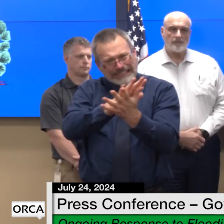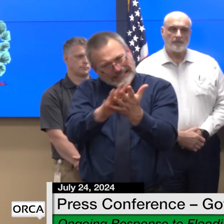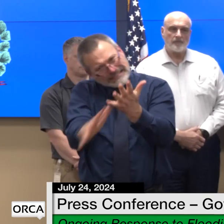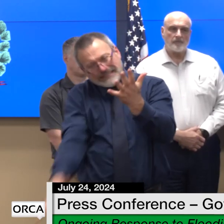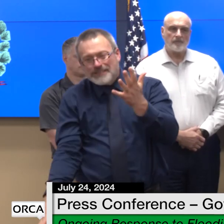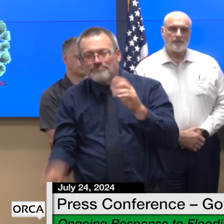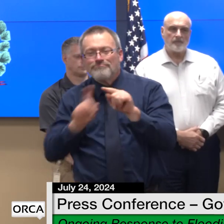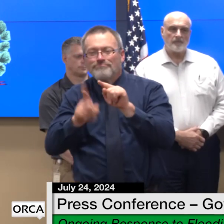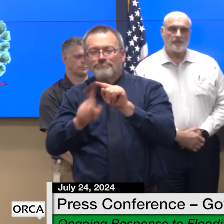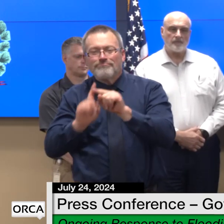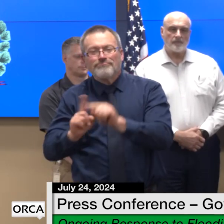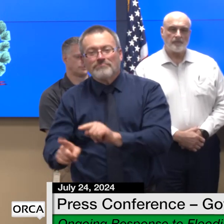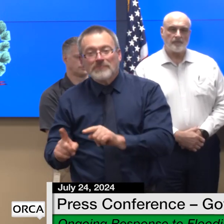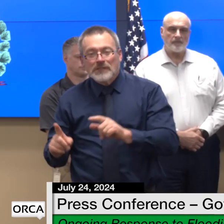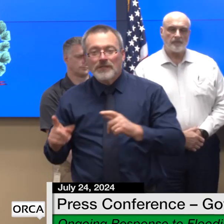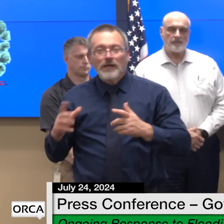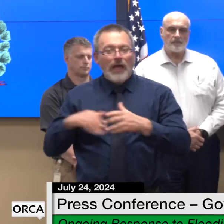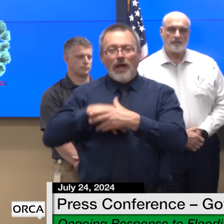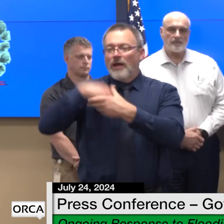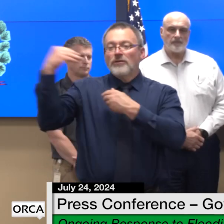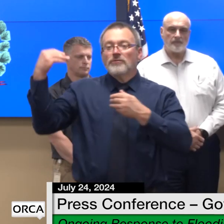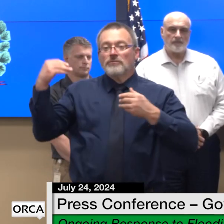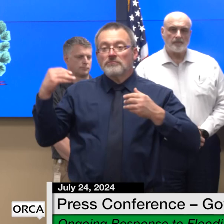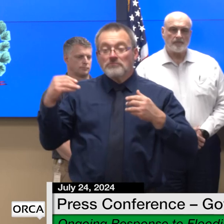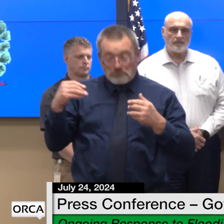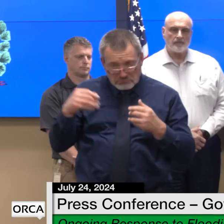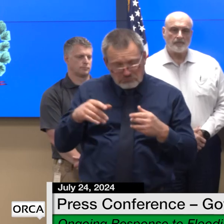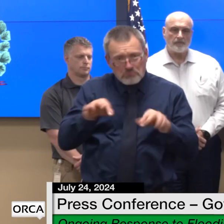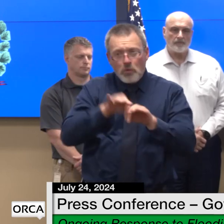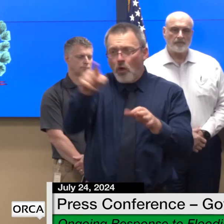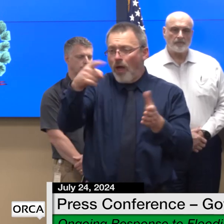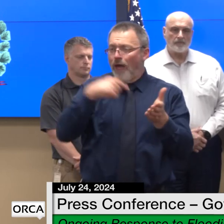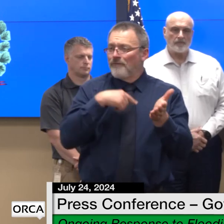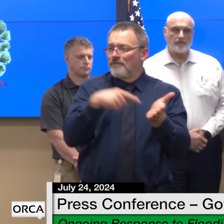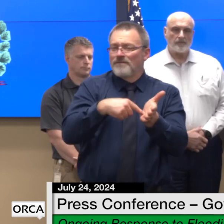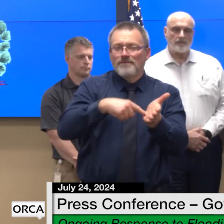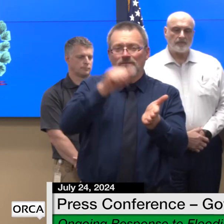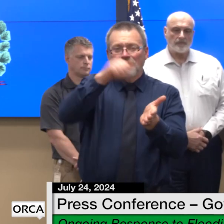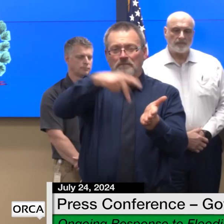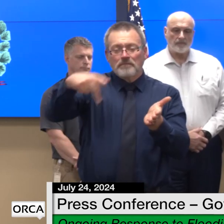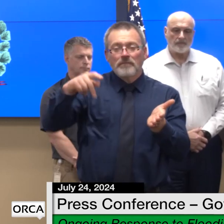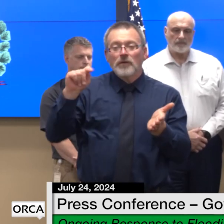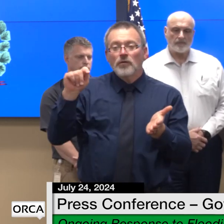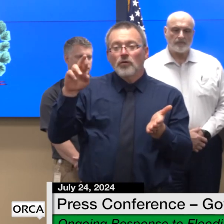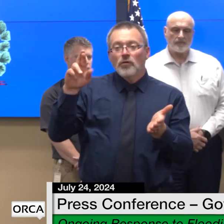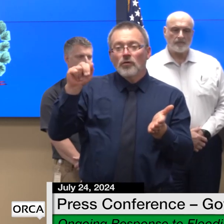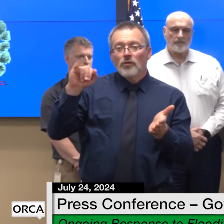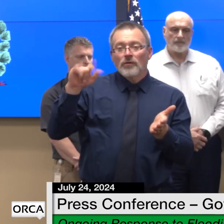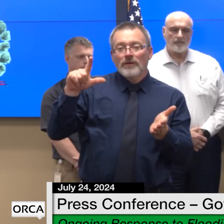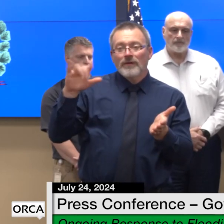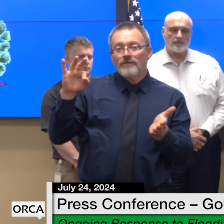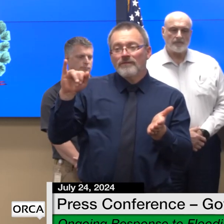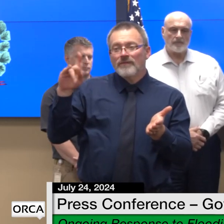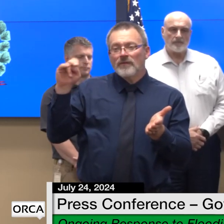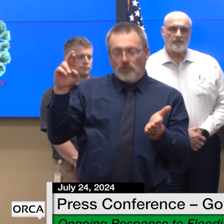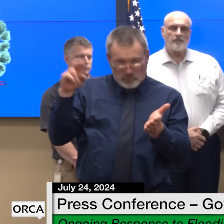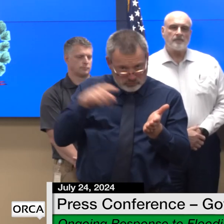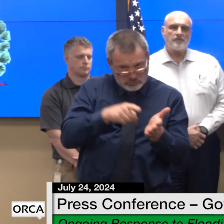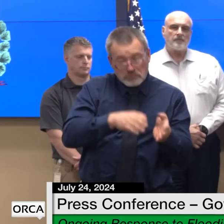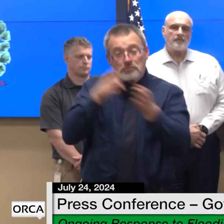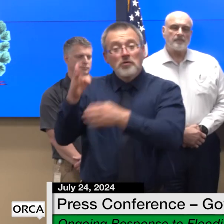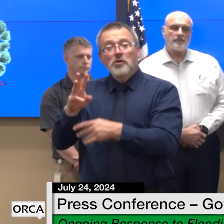am encouraging you to use Trail Finder and information available on ANR's flood page under the recreation